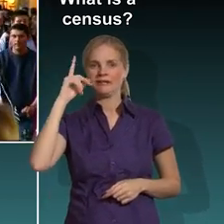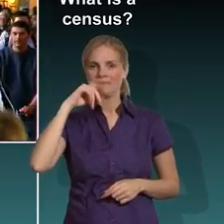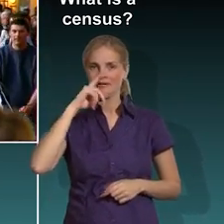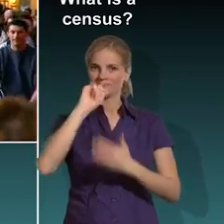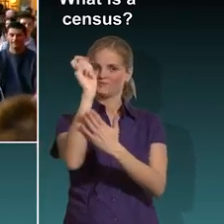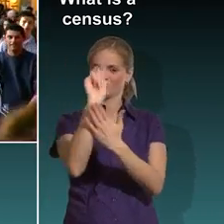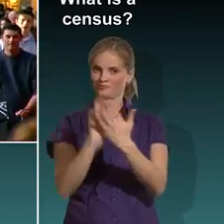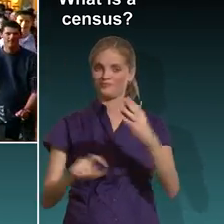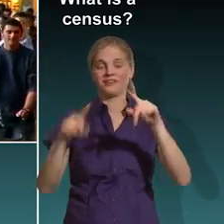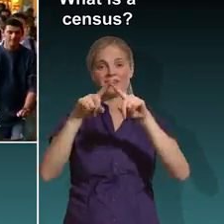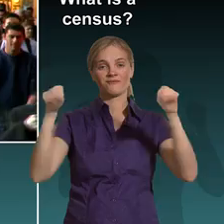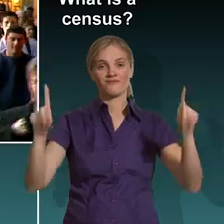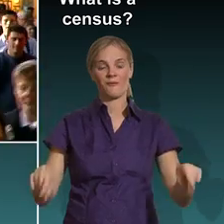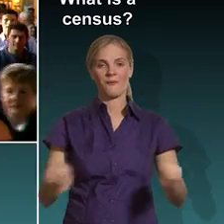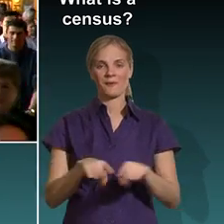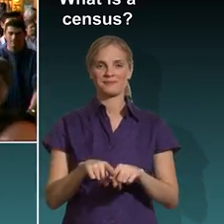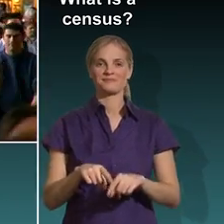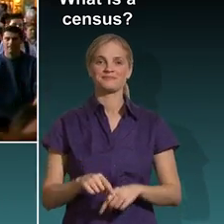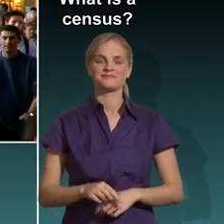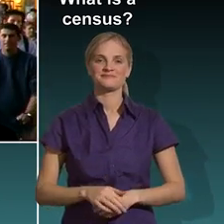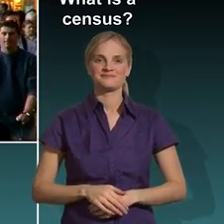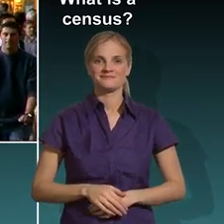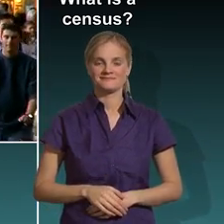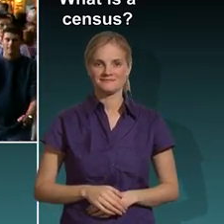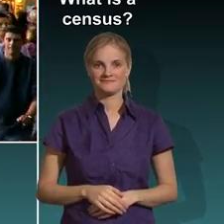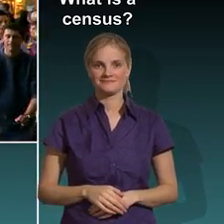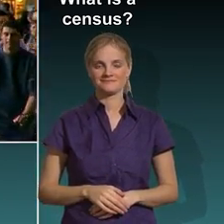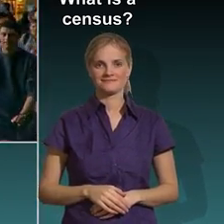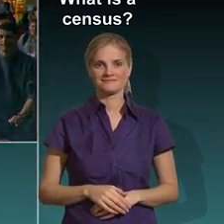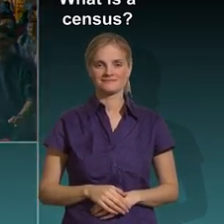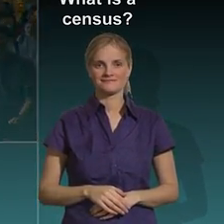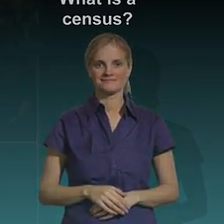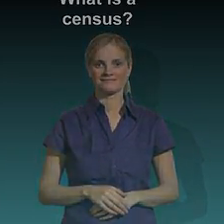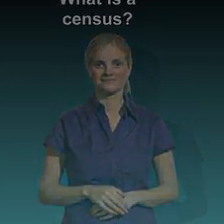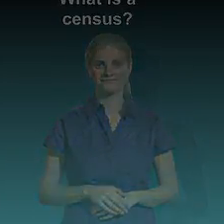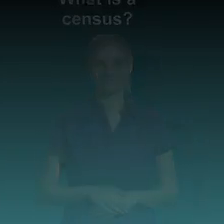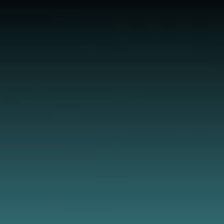to participate by completing the information.